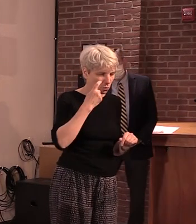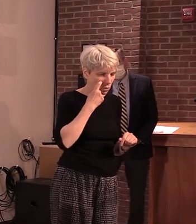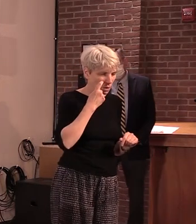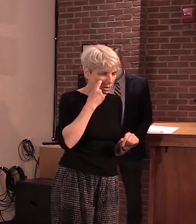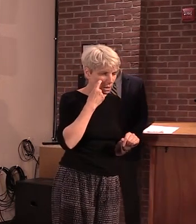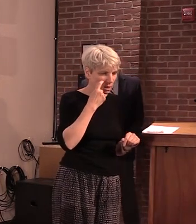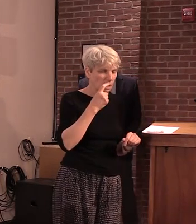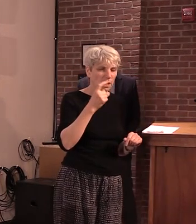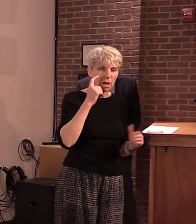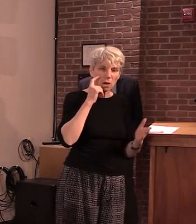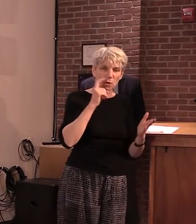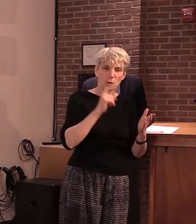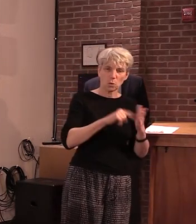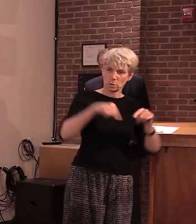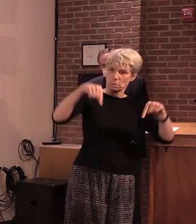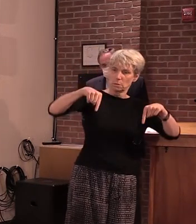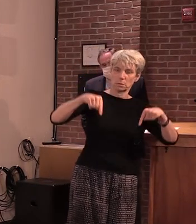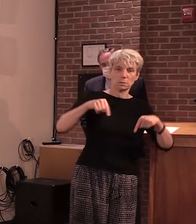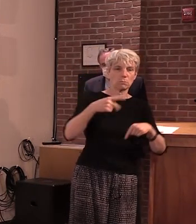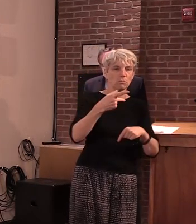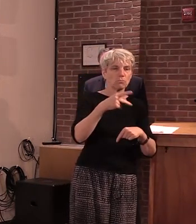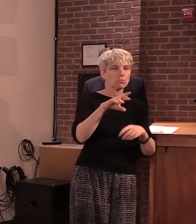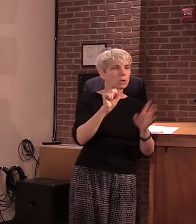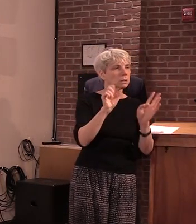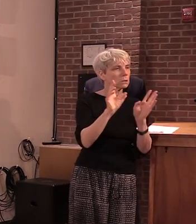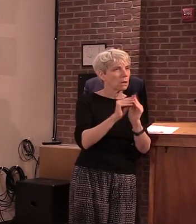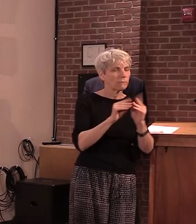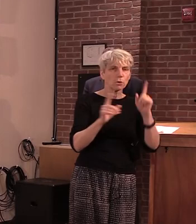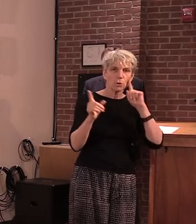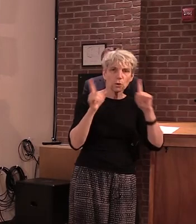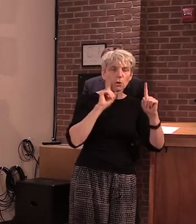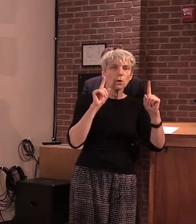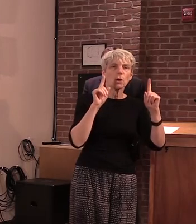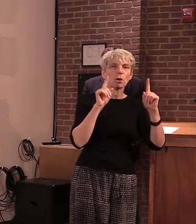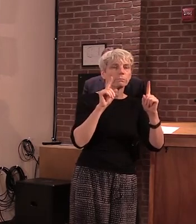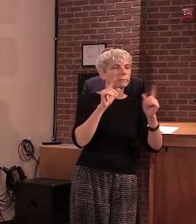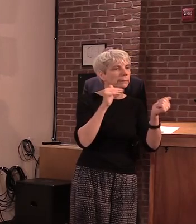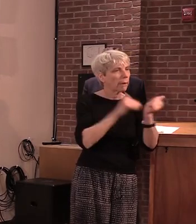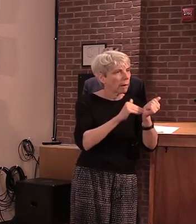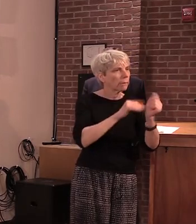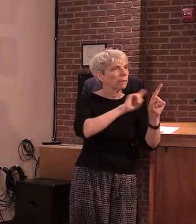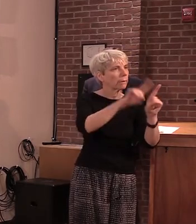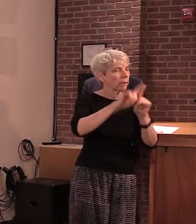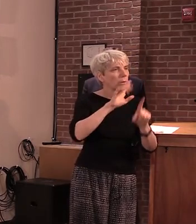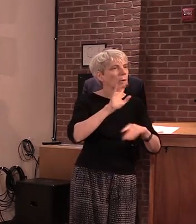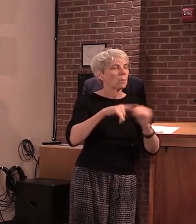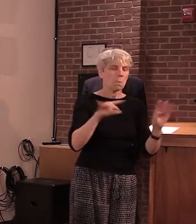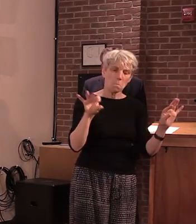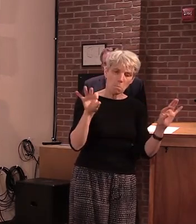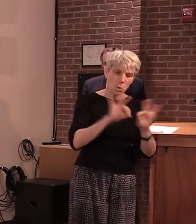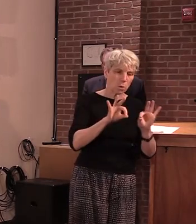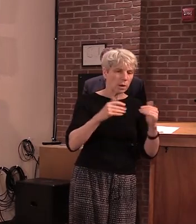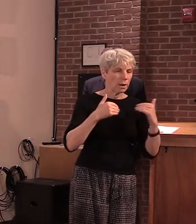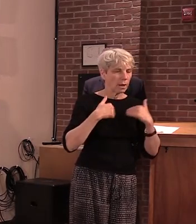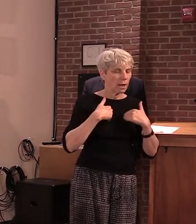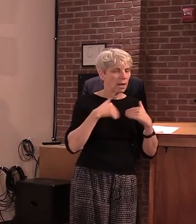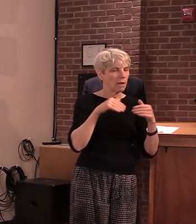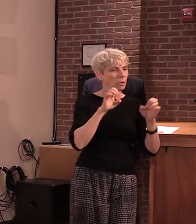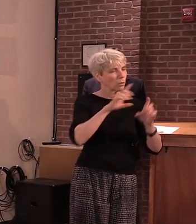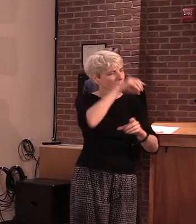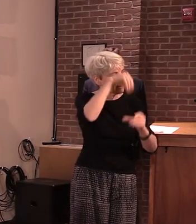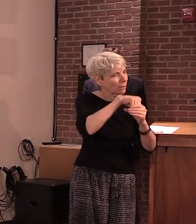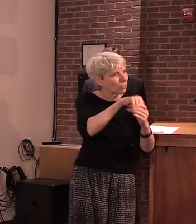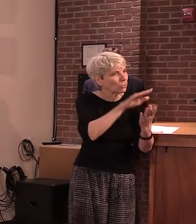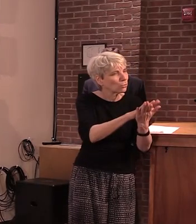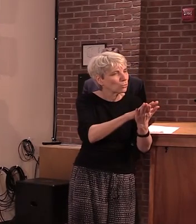during these conferences about the importance of in-person education and now the focus on the younger students. Do you feel like you need